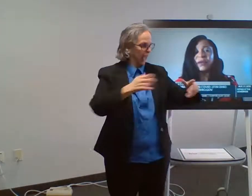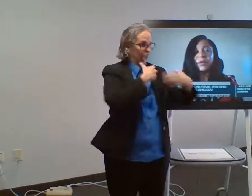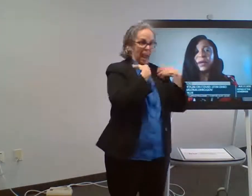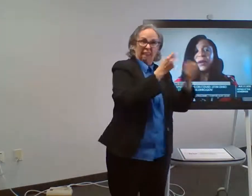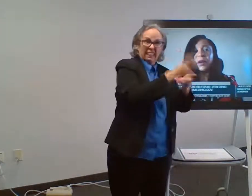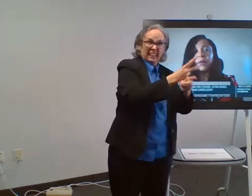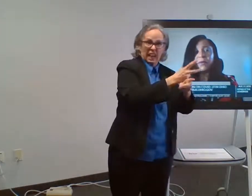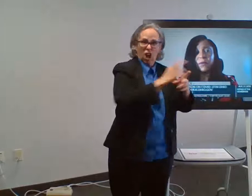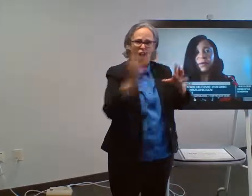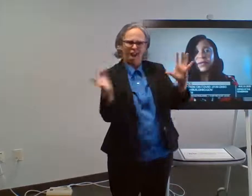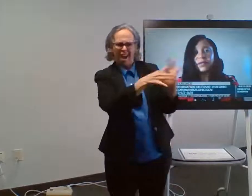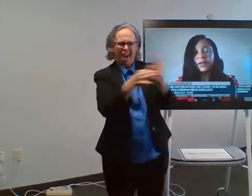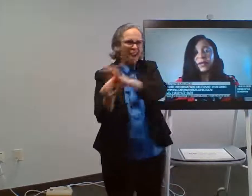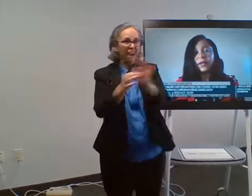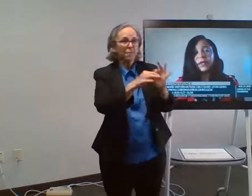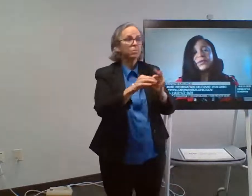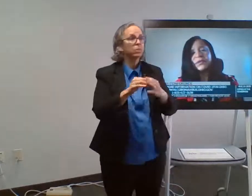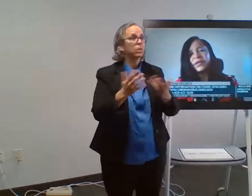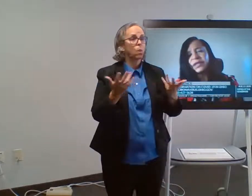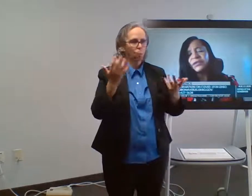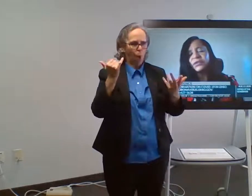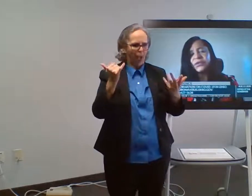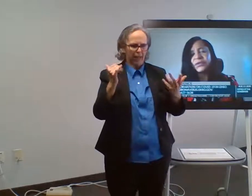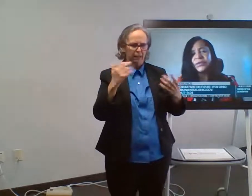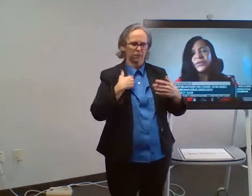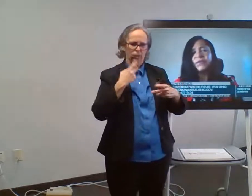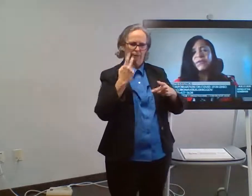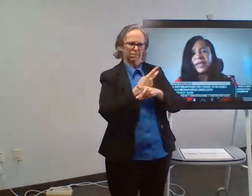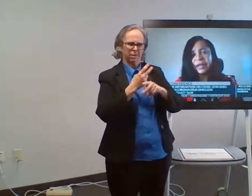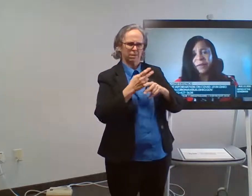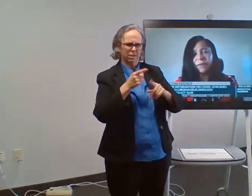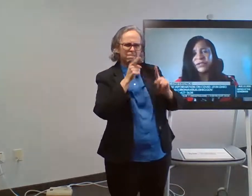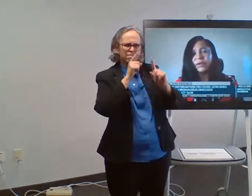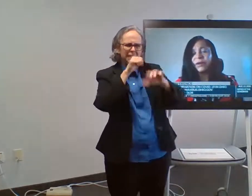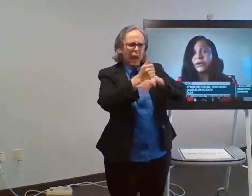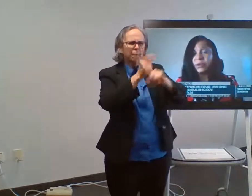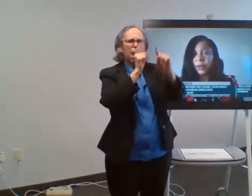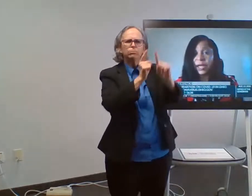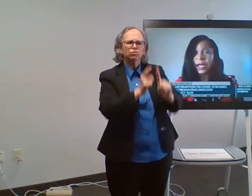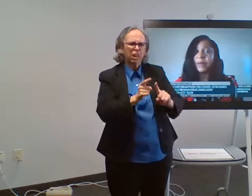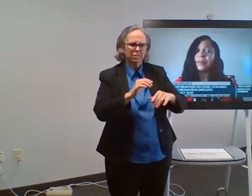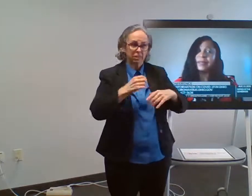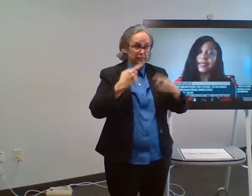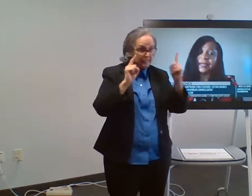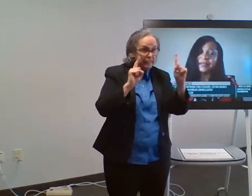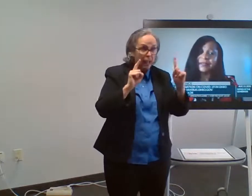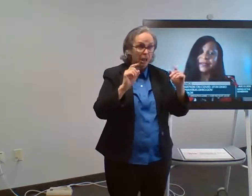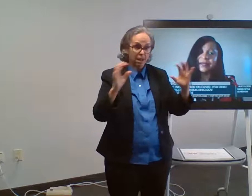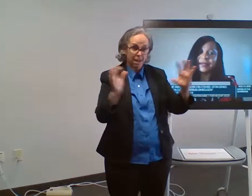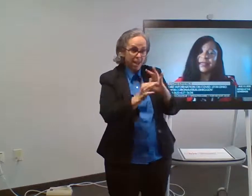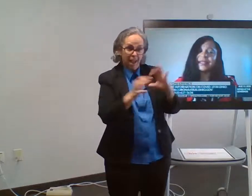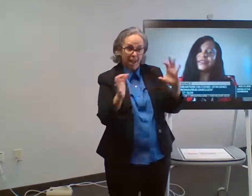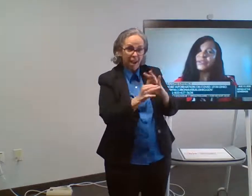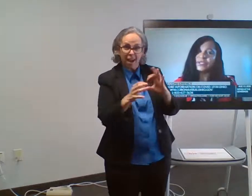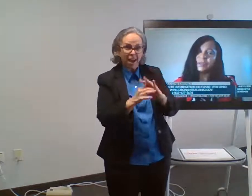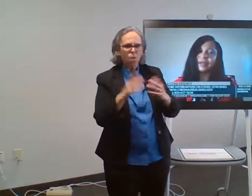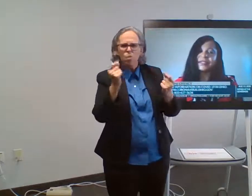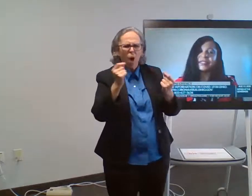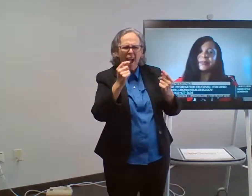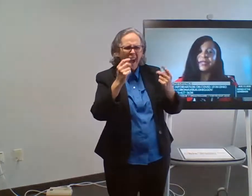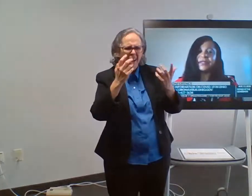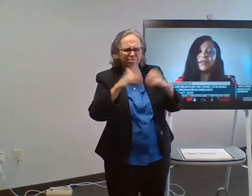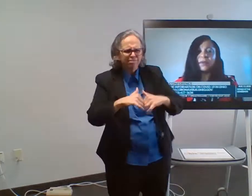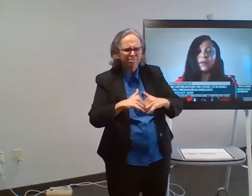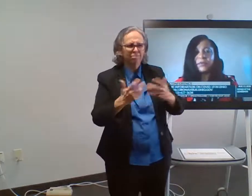used to evaluate performance. So these are just a few of many efforts that are underway or planned. And as the